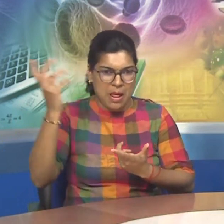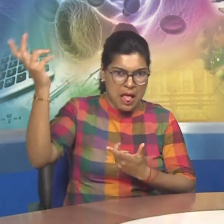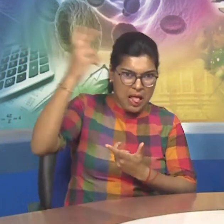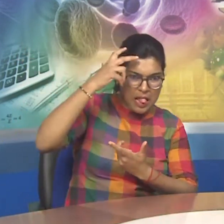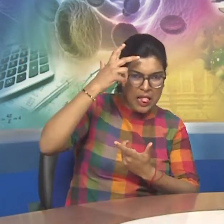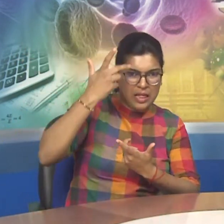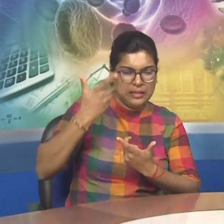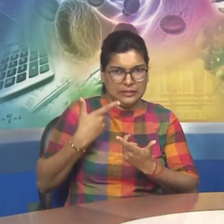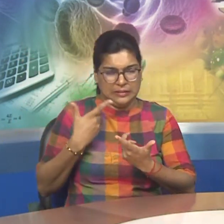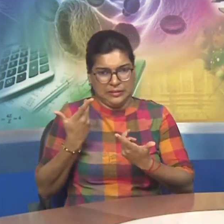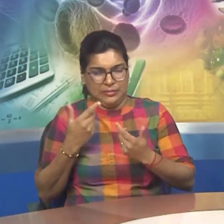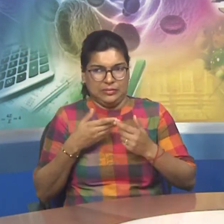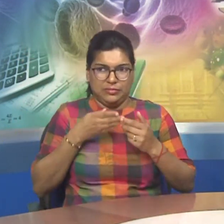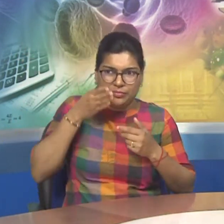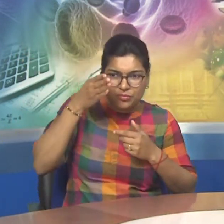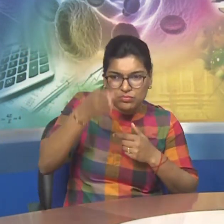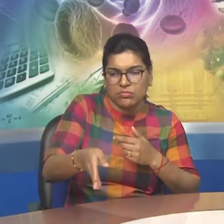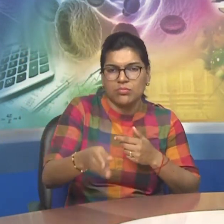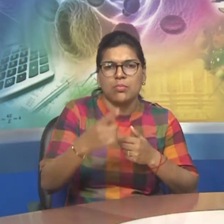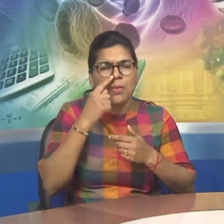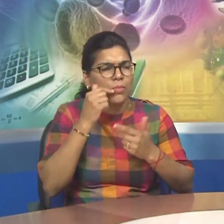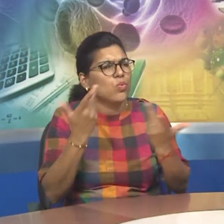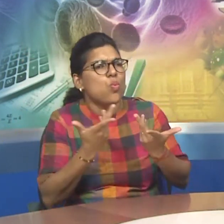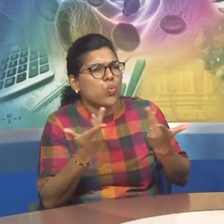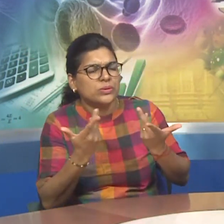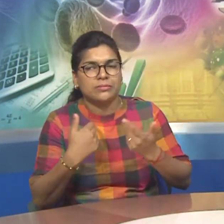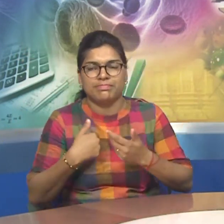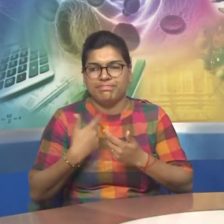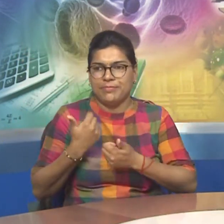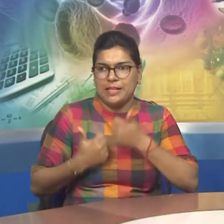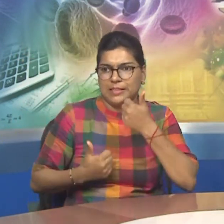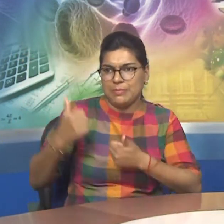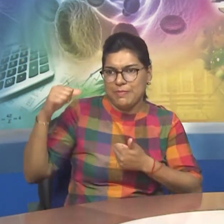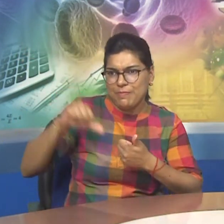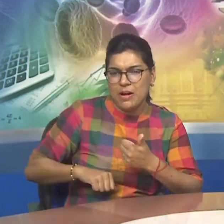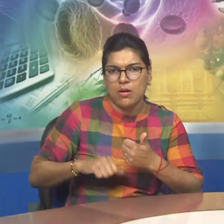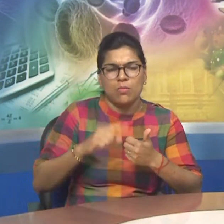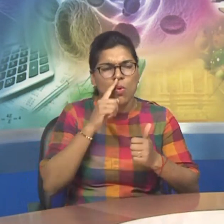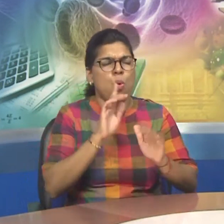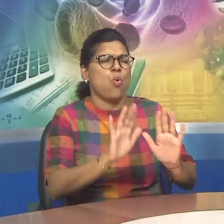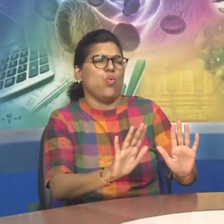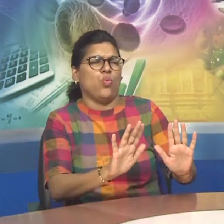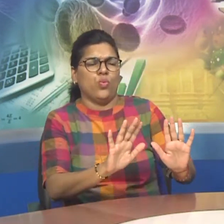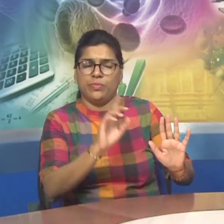Words can gain friends, they can turn them into enemies.